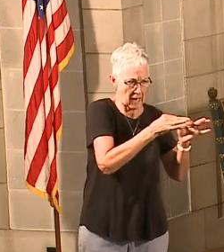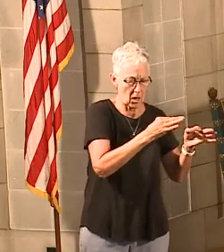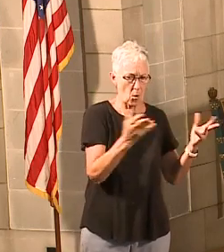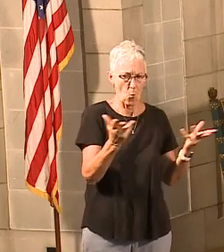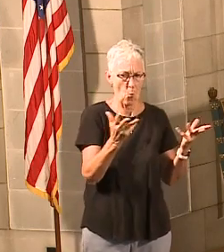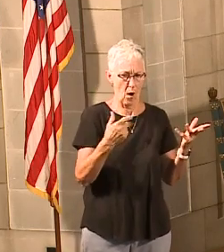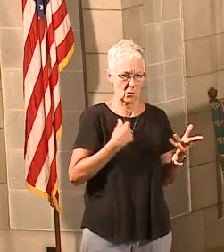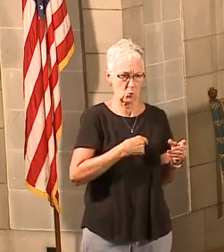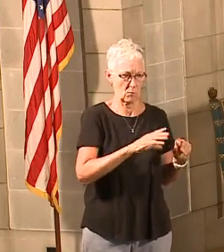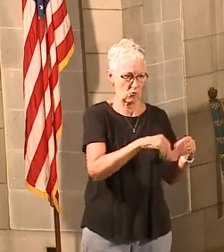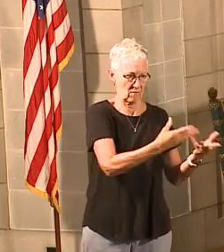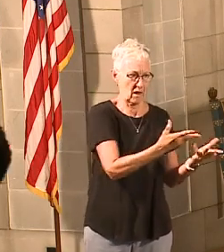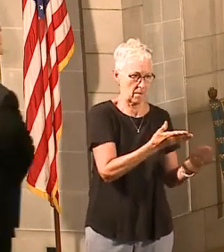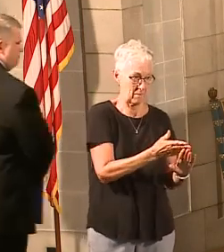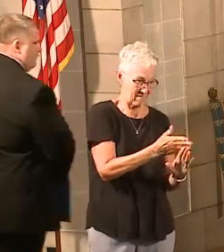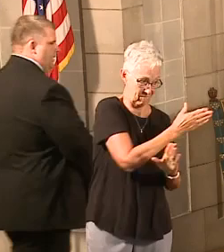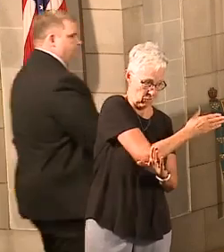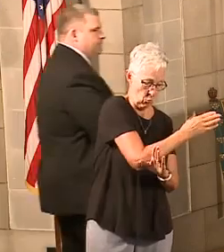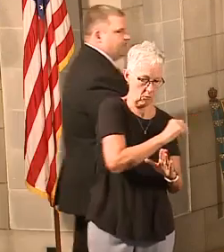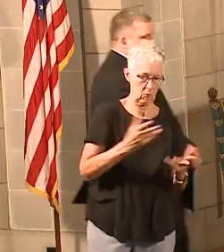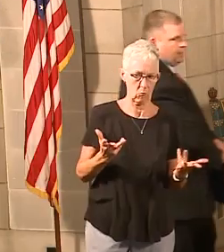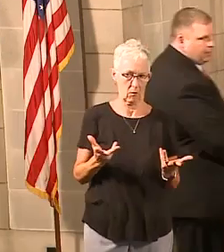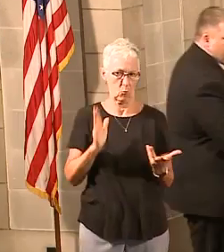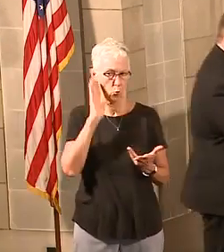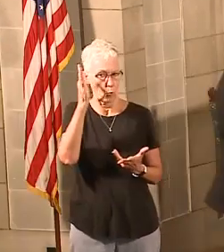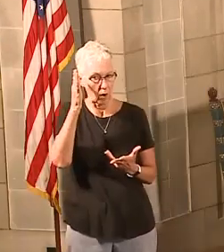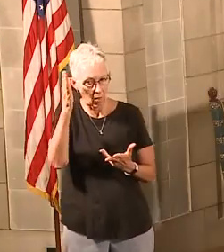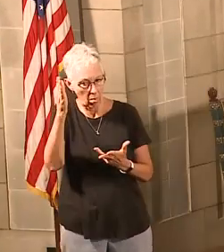before and what's being provided now. Thanks. Thank you.